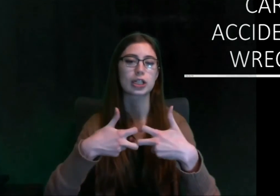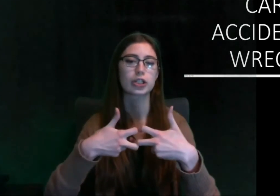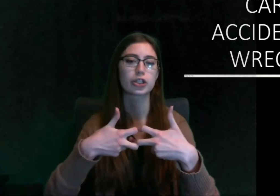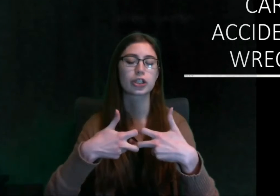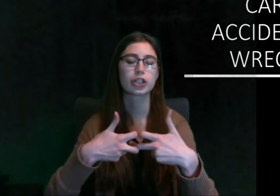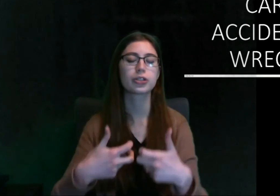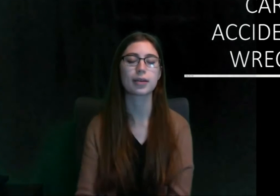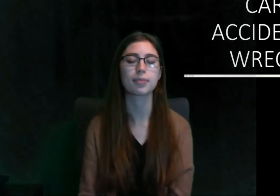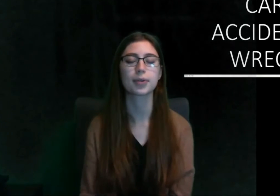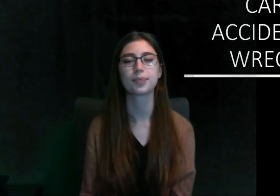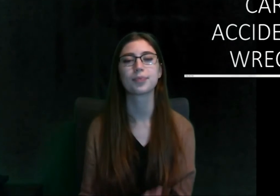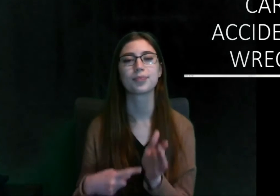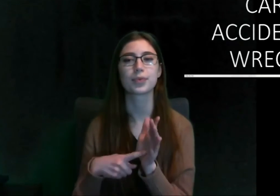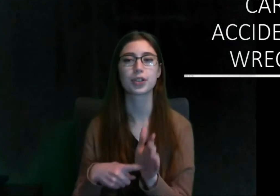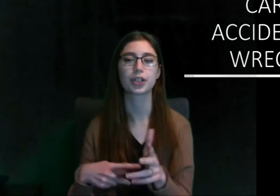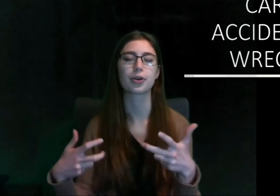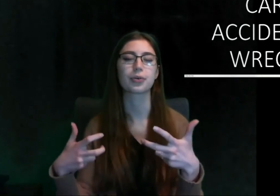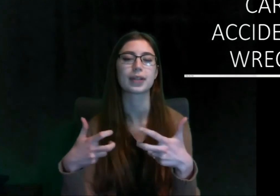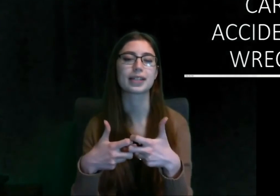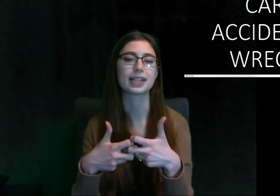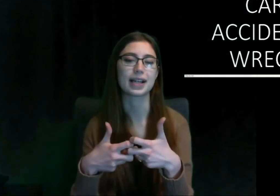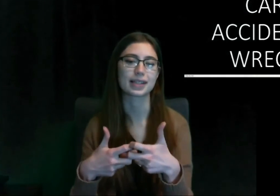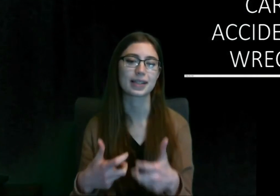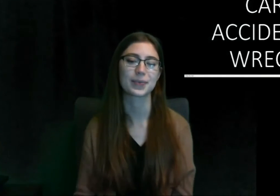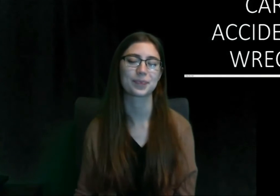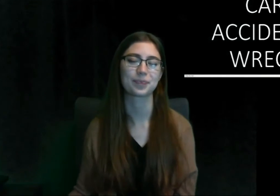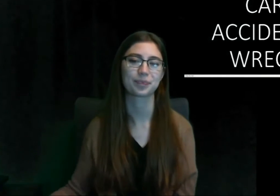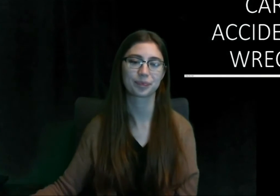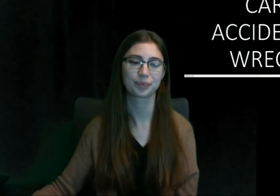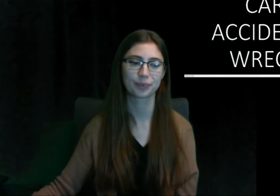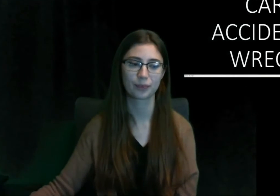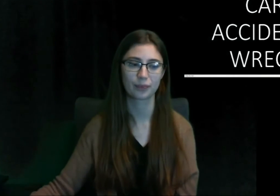crunch shape to show that it's an accident.